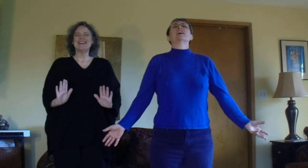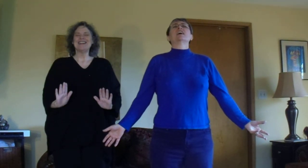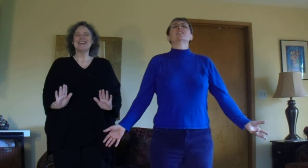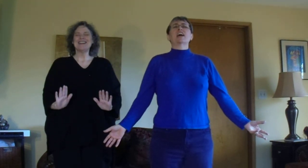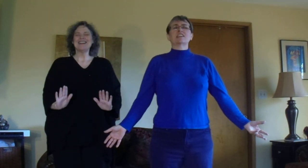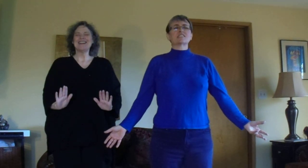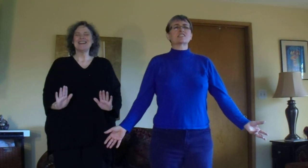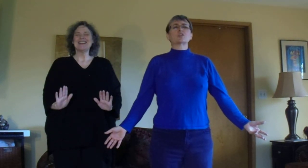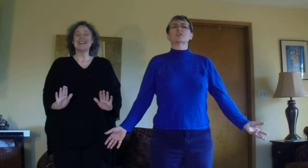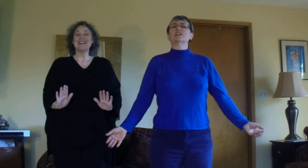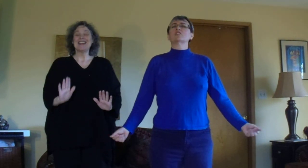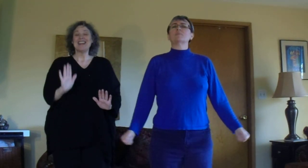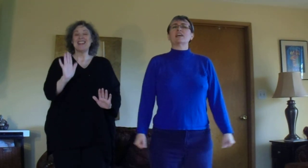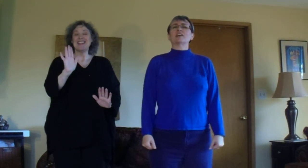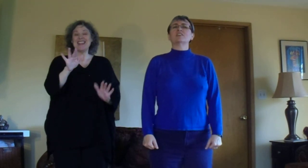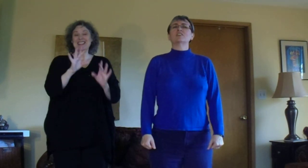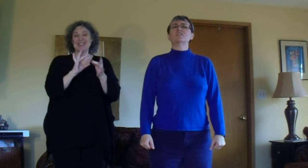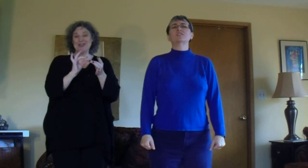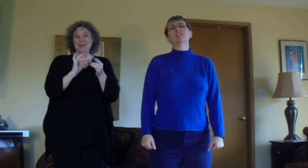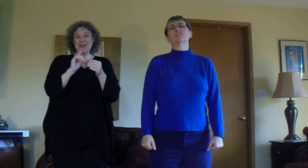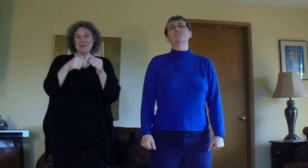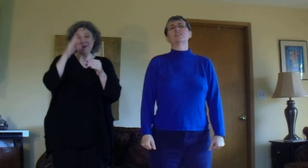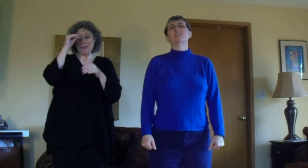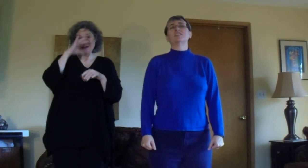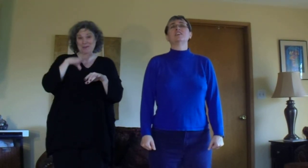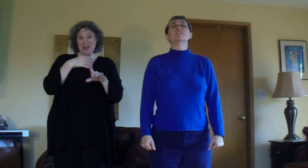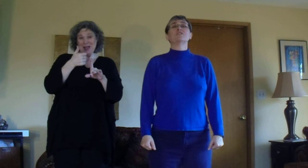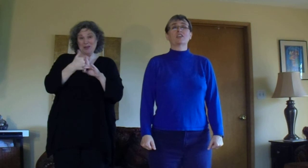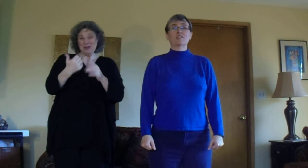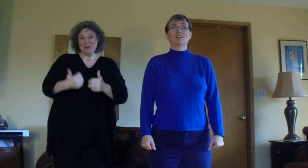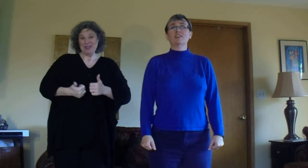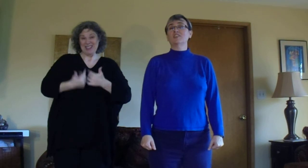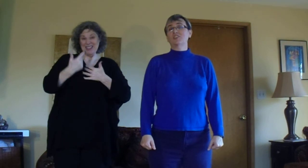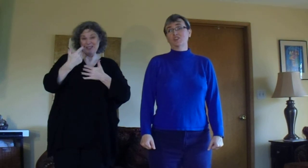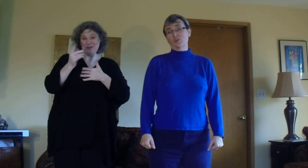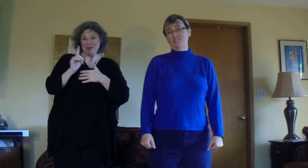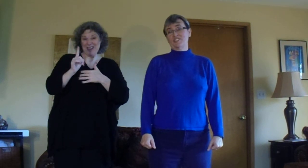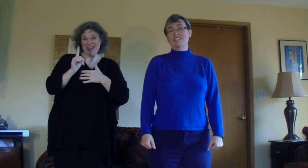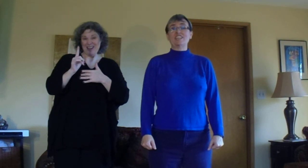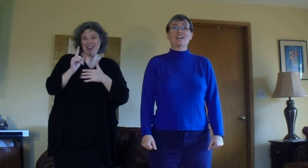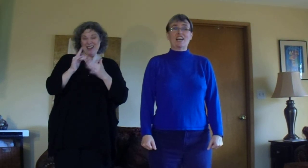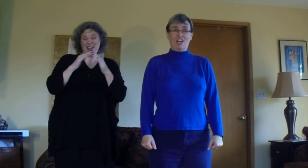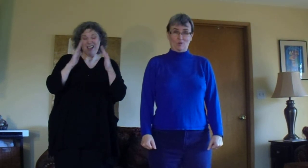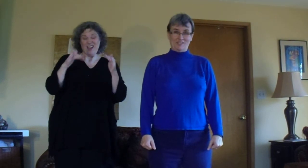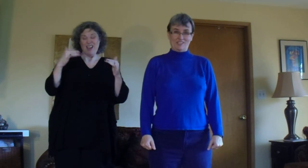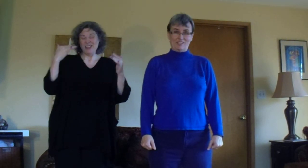And that is the story of the man who lived in the very noisy house.